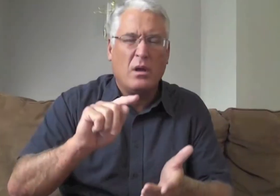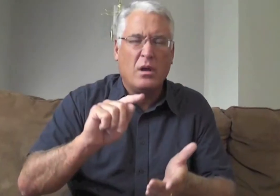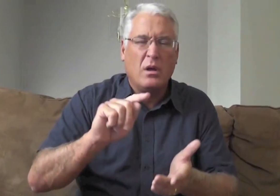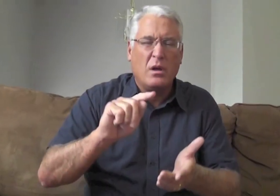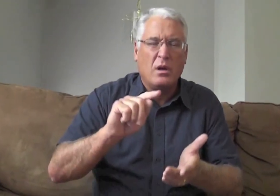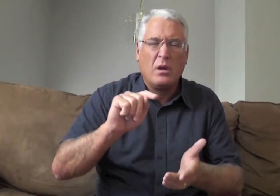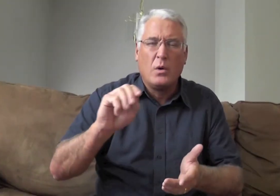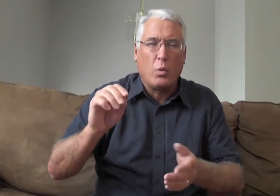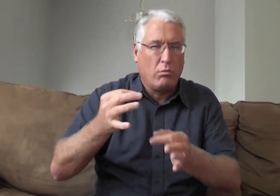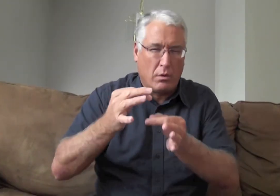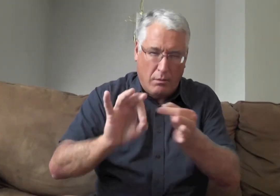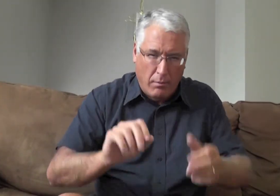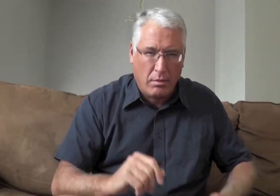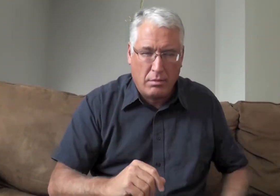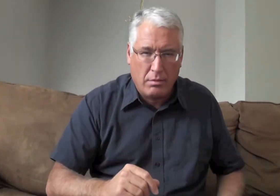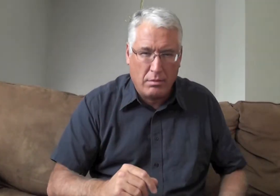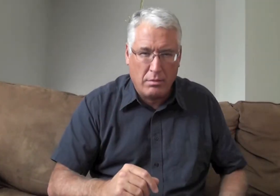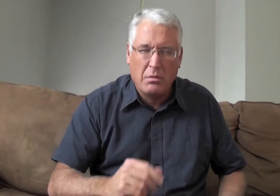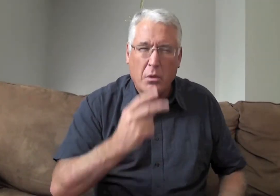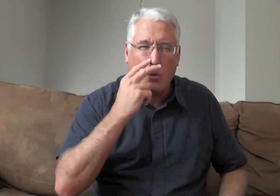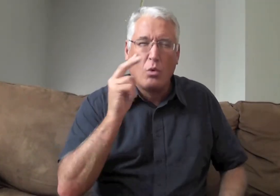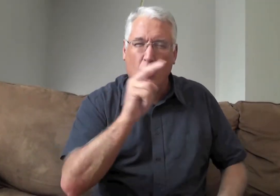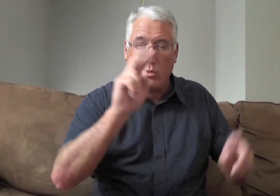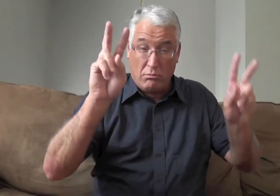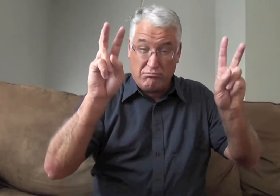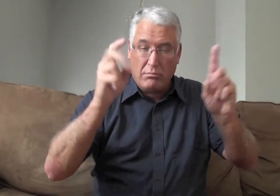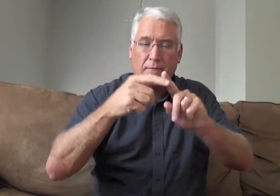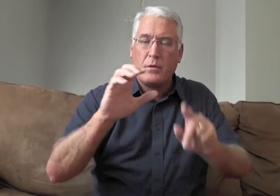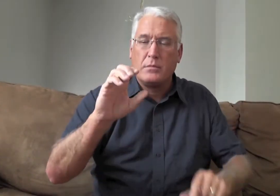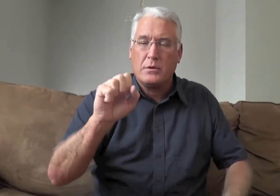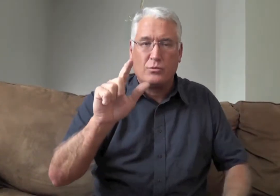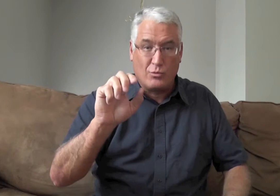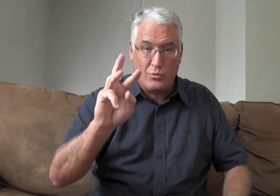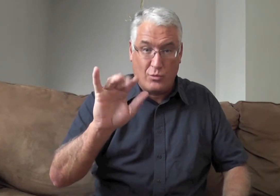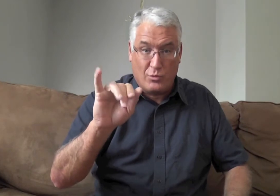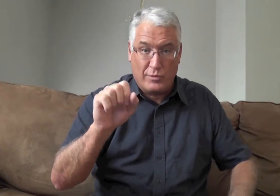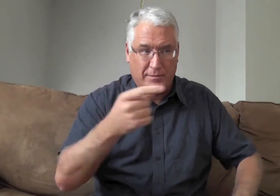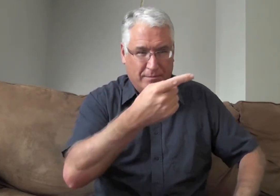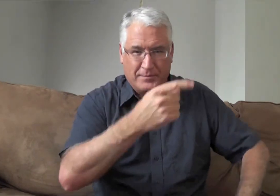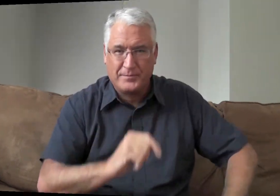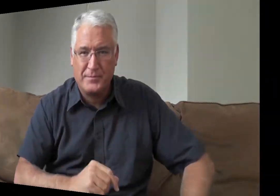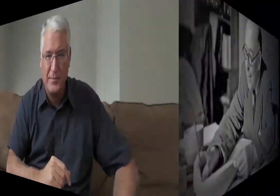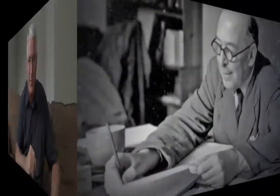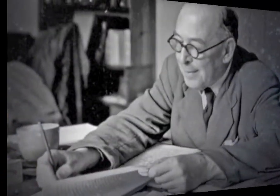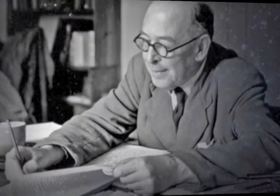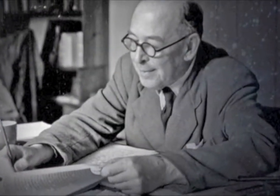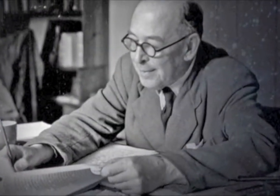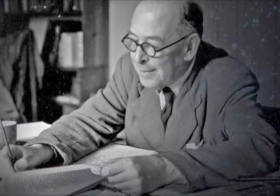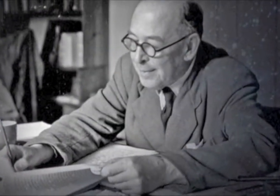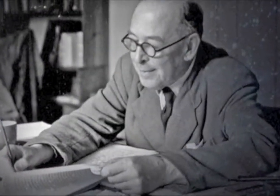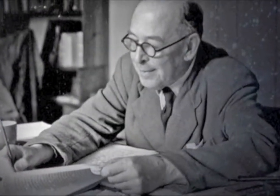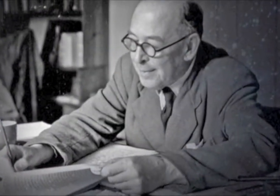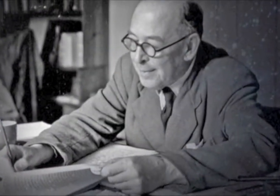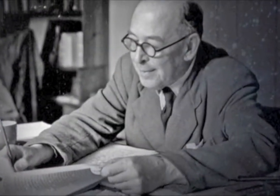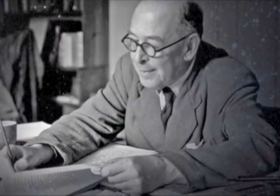Well, their argument is too simple. I want to share this quotation with you from C.S. Lewis.